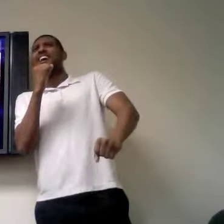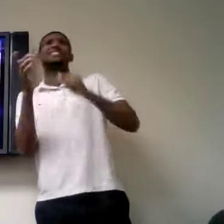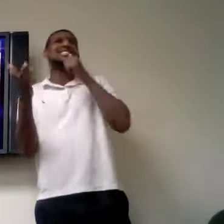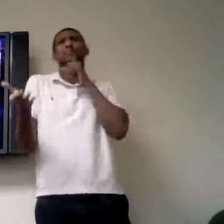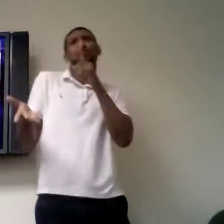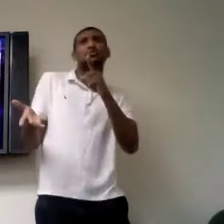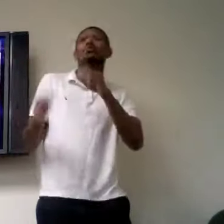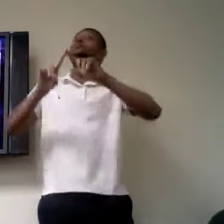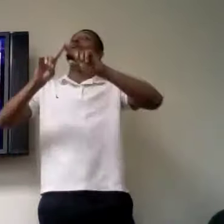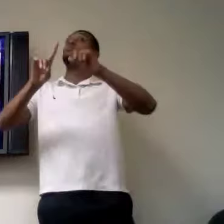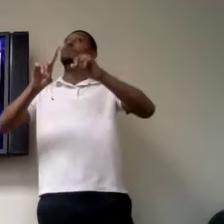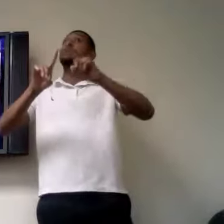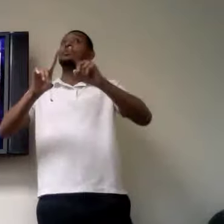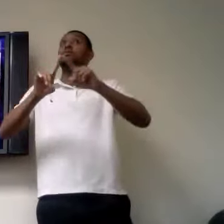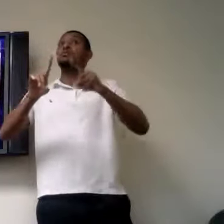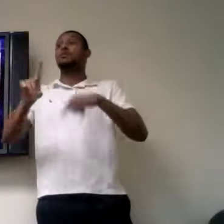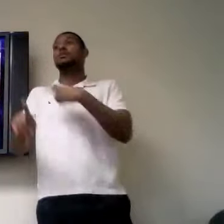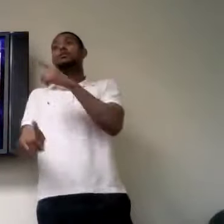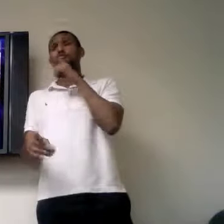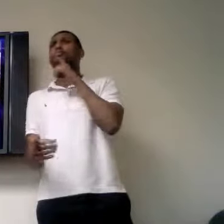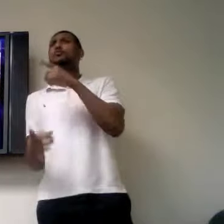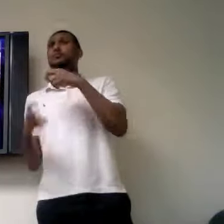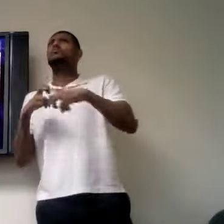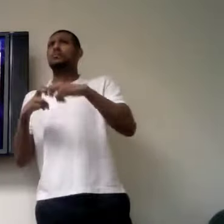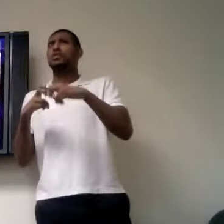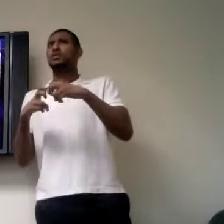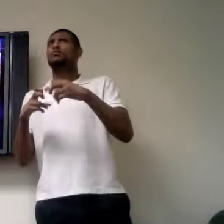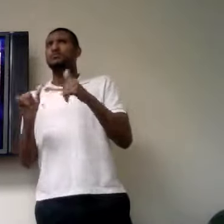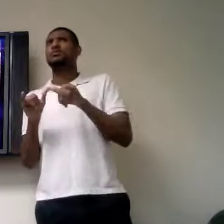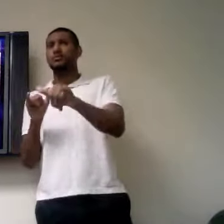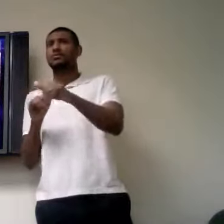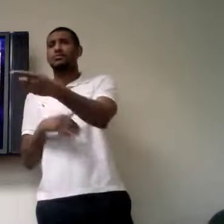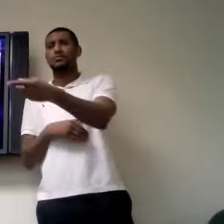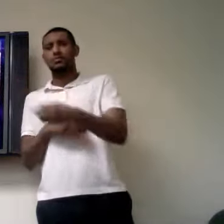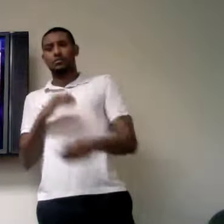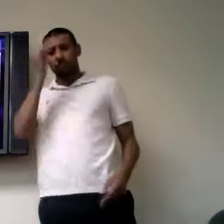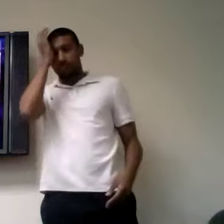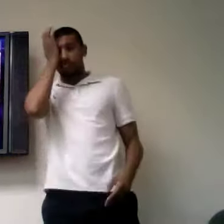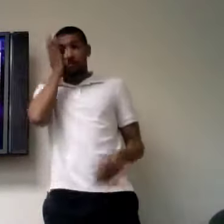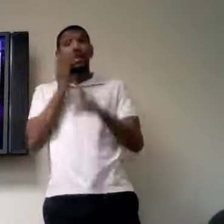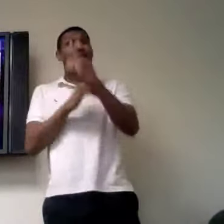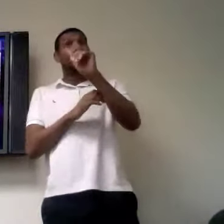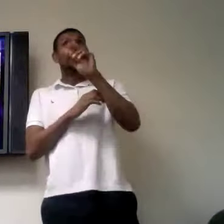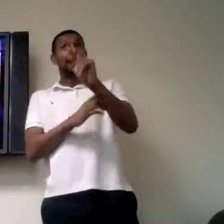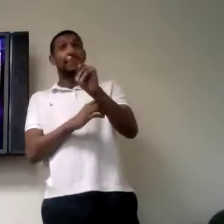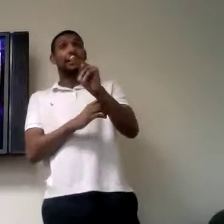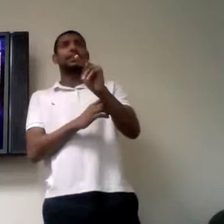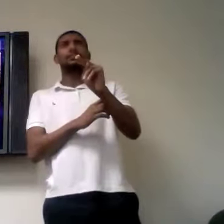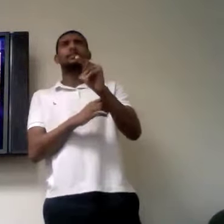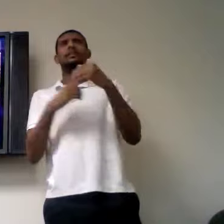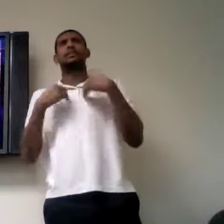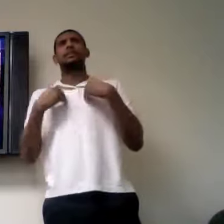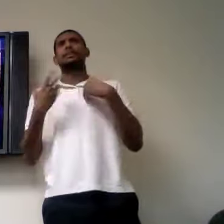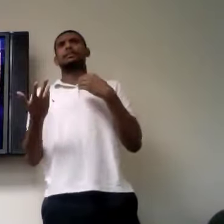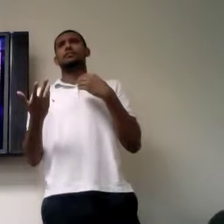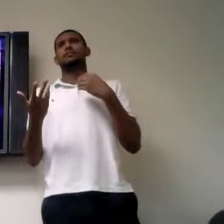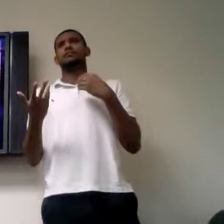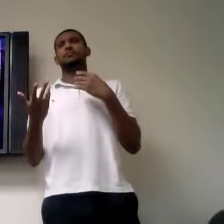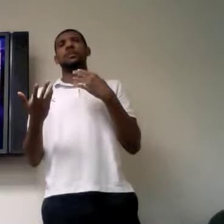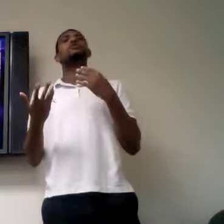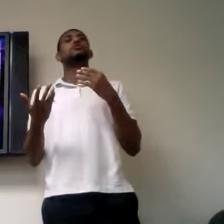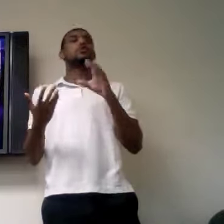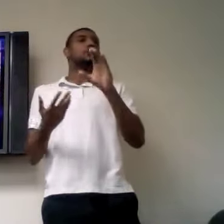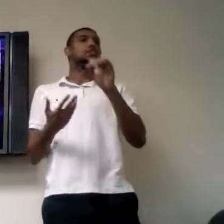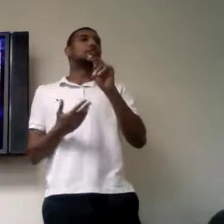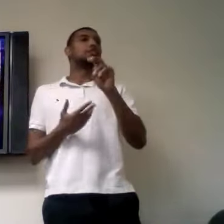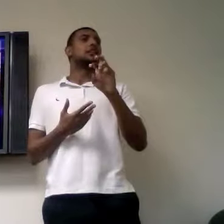same time downplaying some of the real problems. Danforth had some legitimate concerns about conditions at Rock Island in the winter